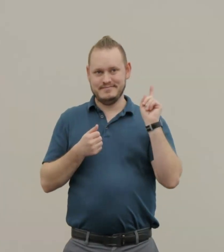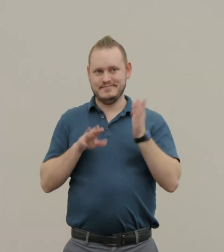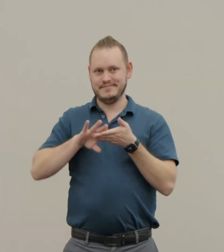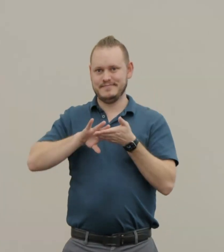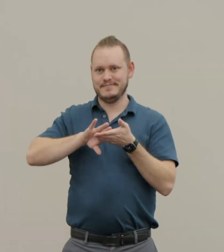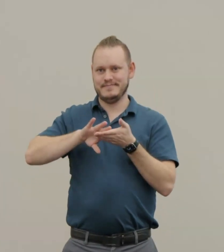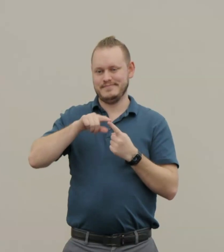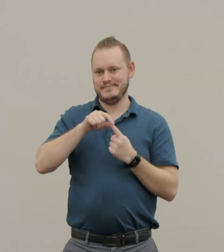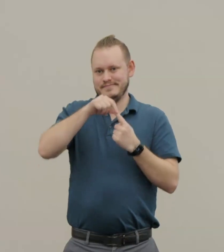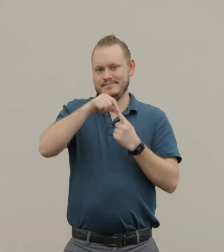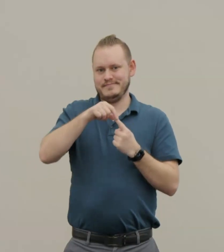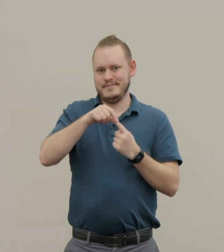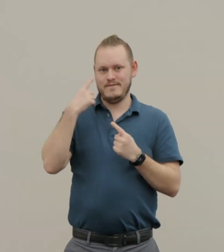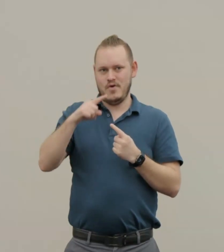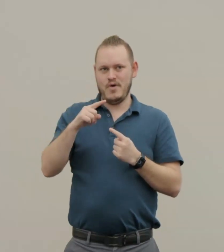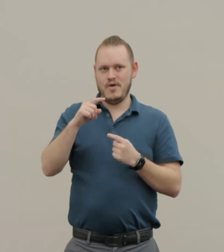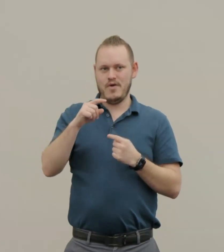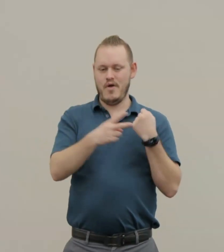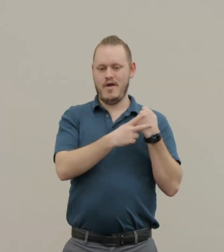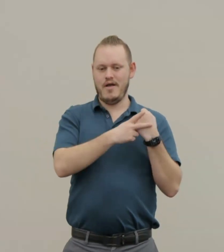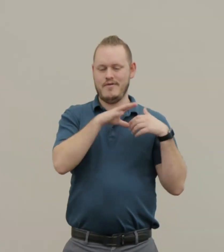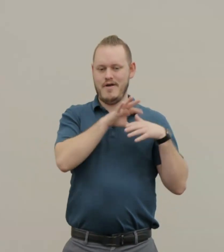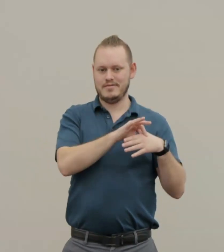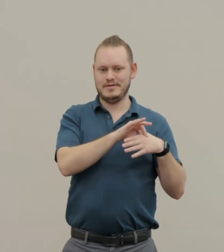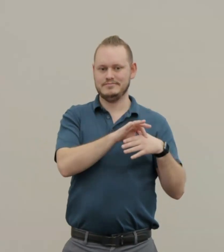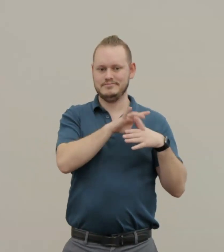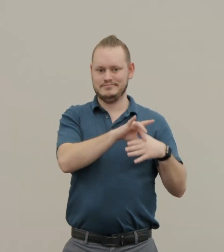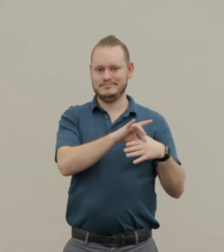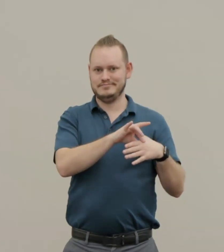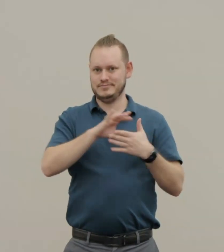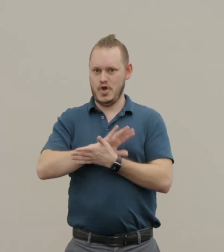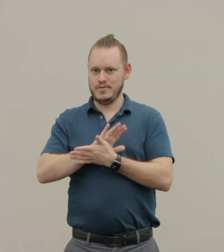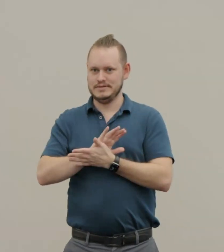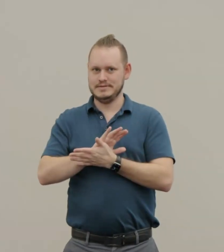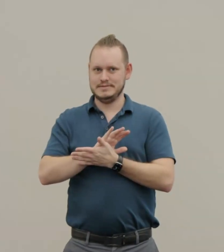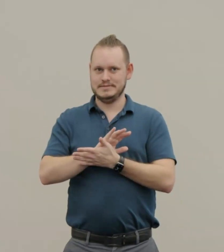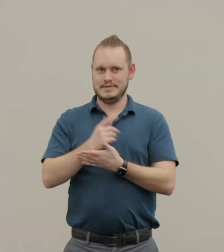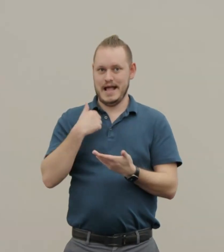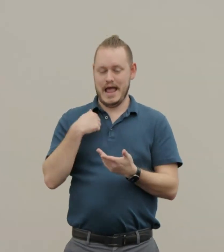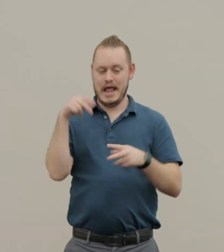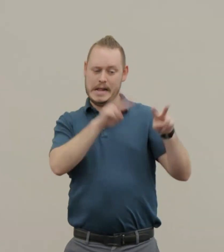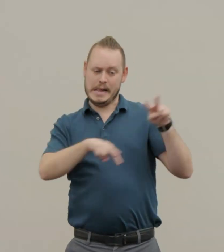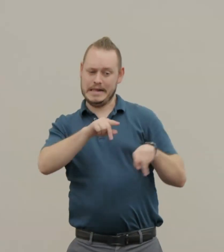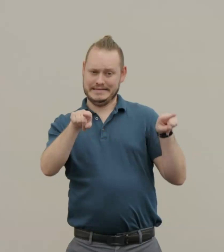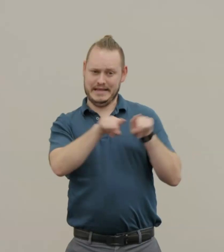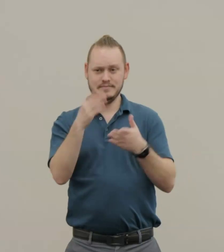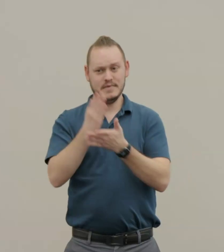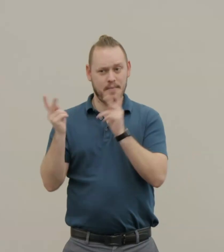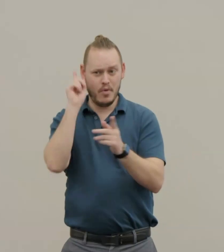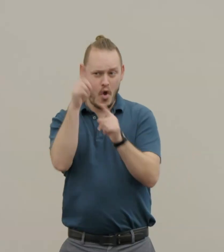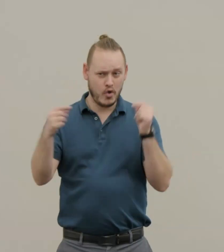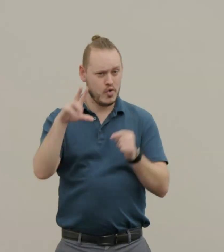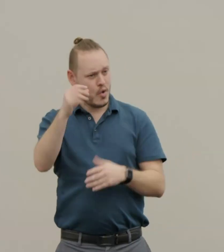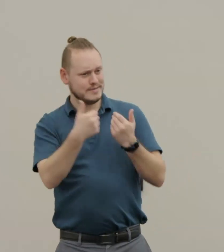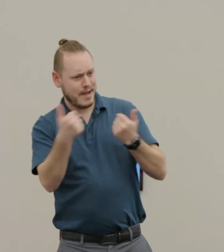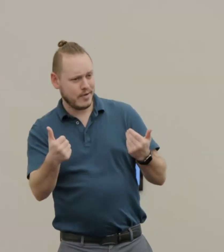for archival content or documents and documents. I am treating them as the same thing. Some people are going to argue with that.